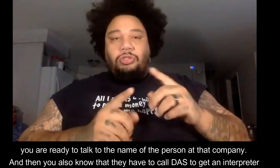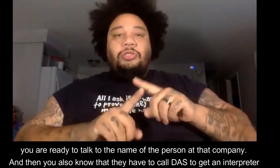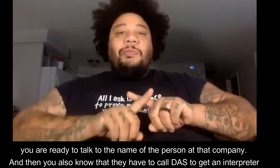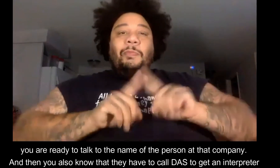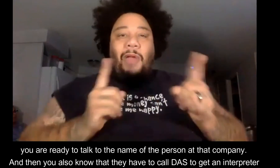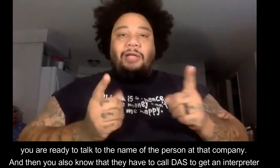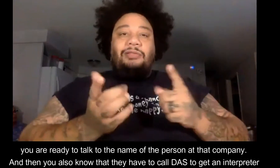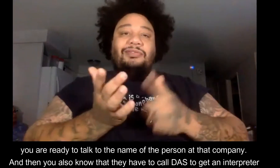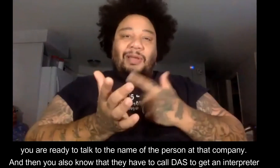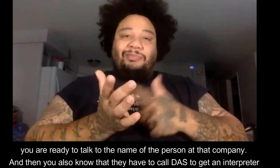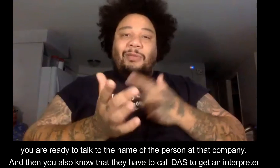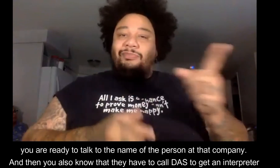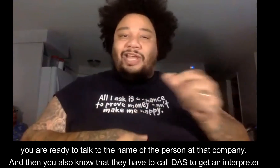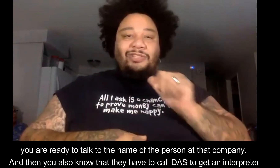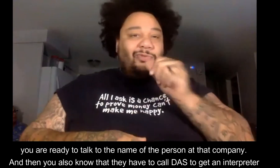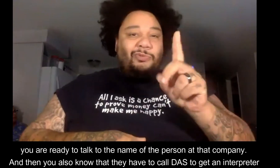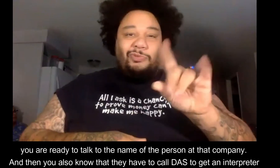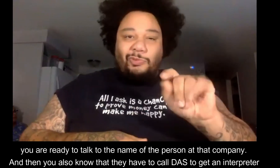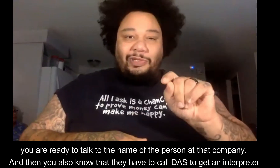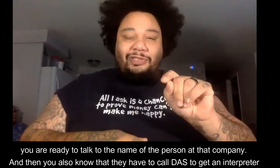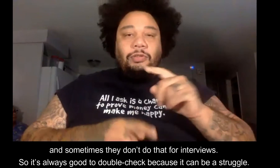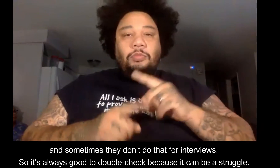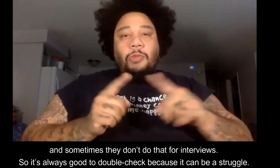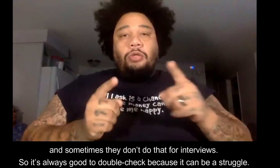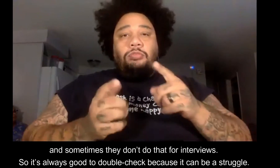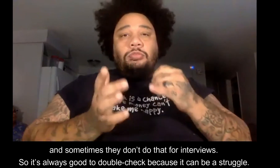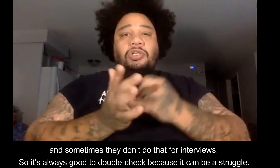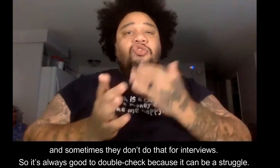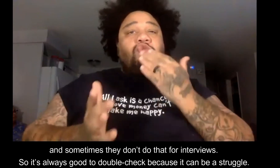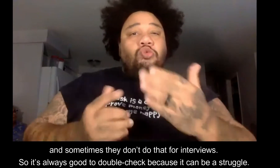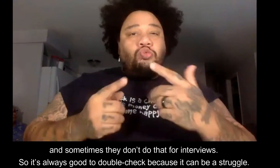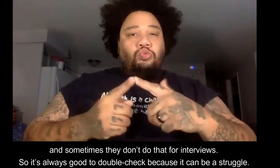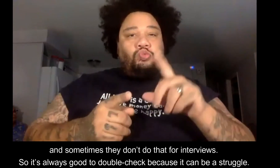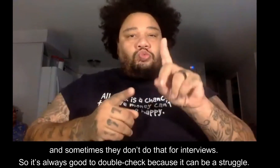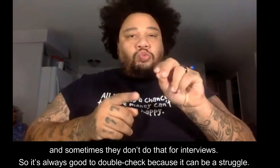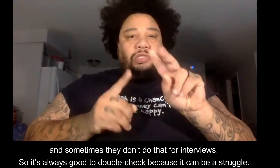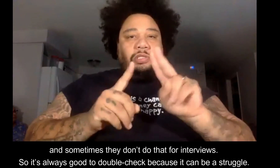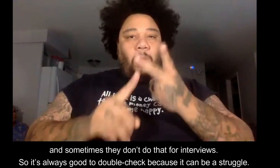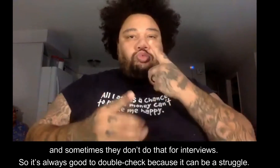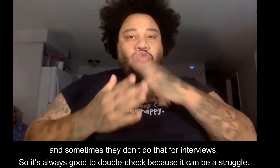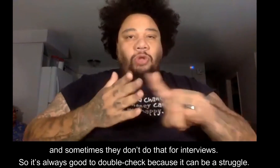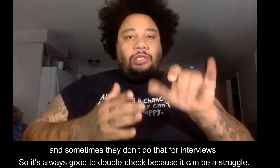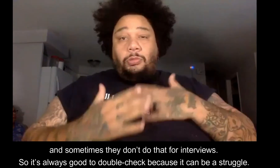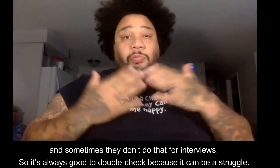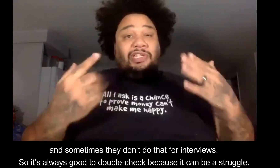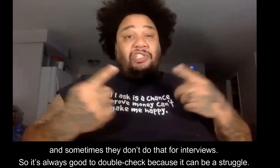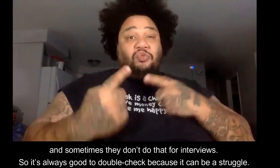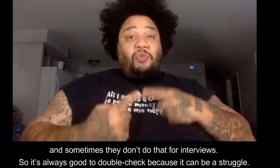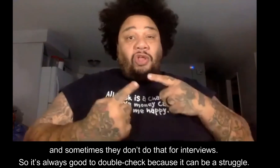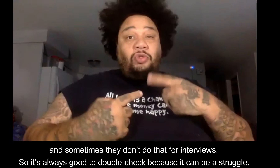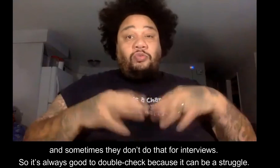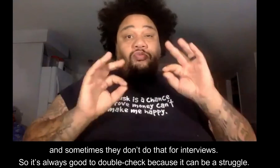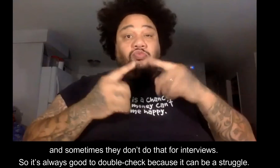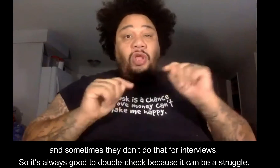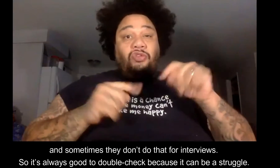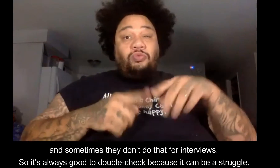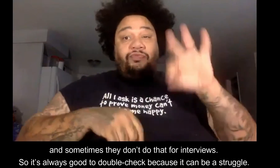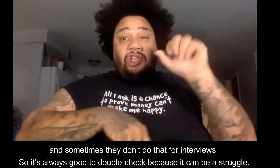also know, they have to call DAS to get an interpreter, and sometimes they don't do that for interviews. So it's always good to double check. I